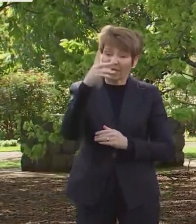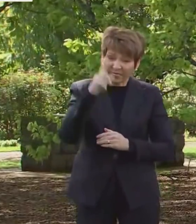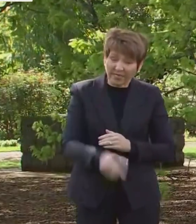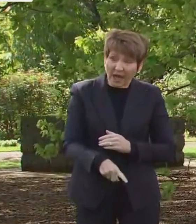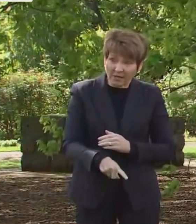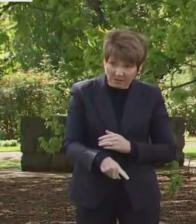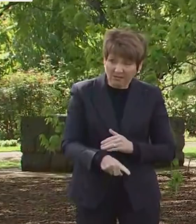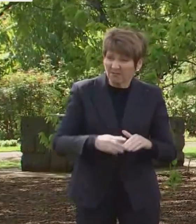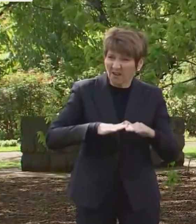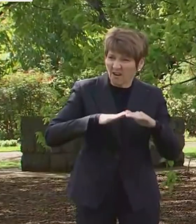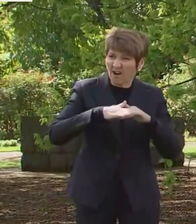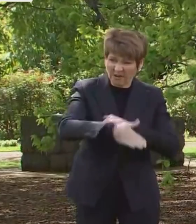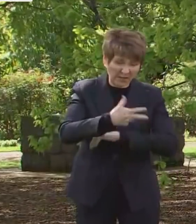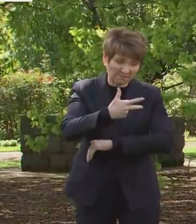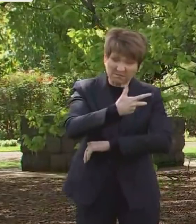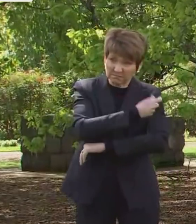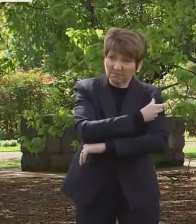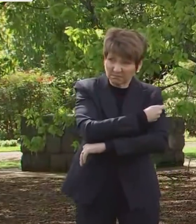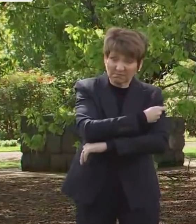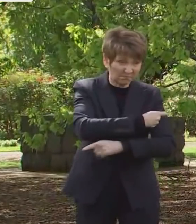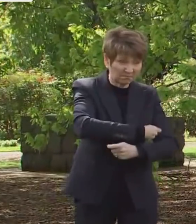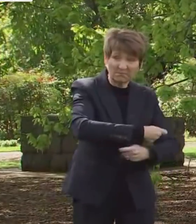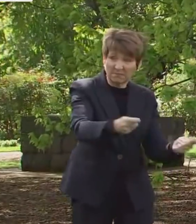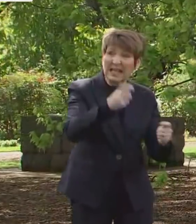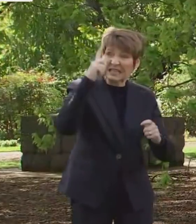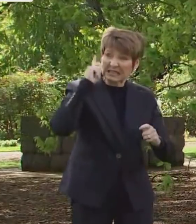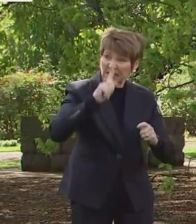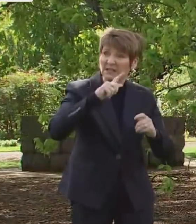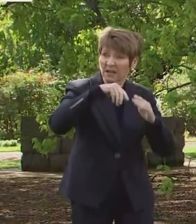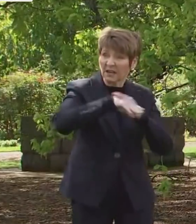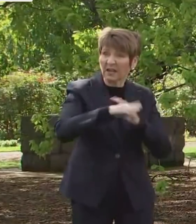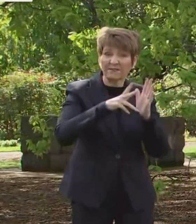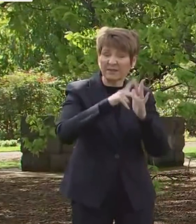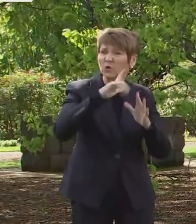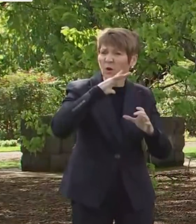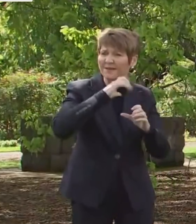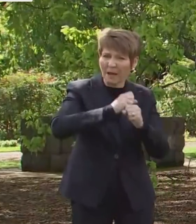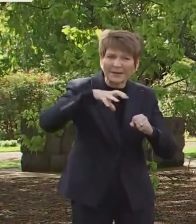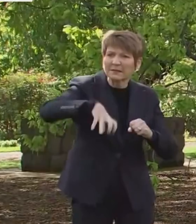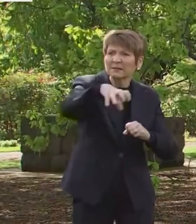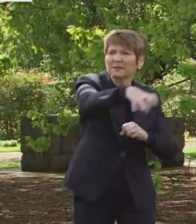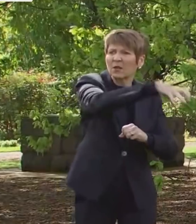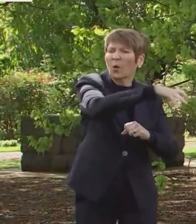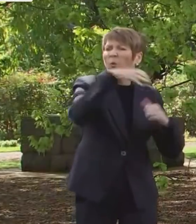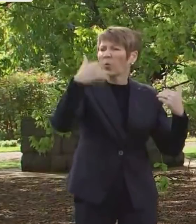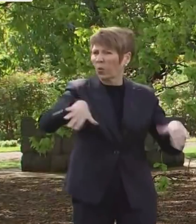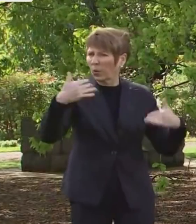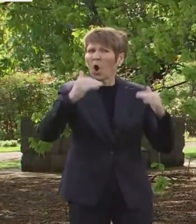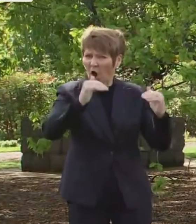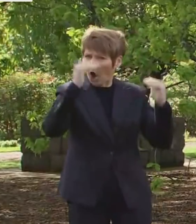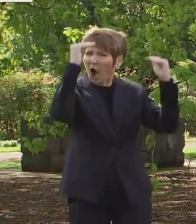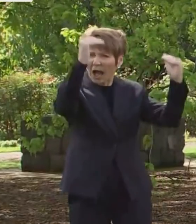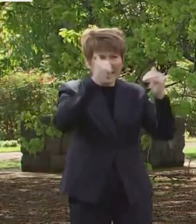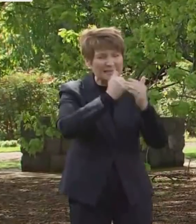35,464 vaccines administered in state-run clinics yesterday. That's our second biggest day on record. There's